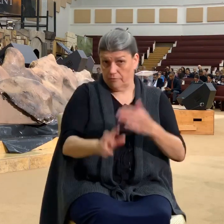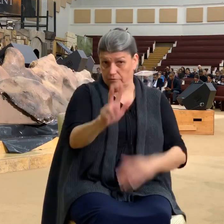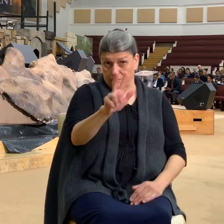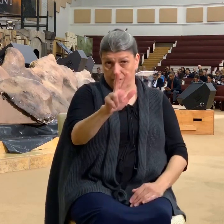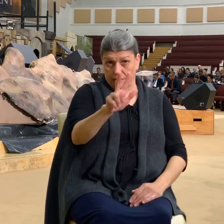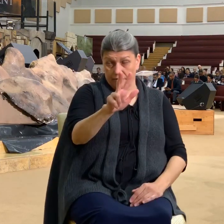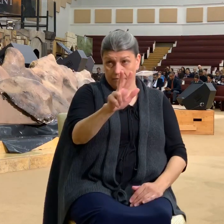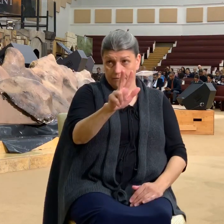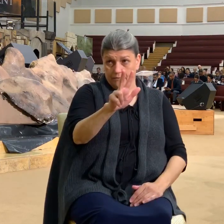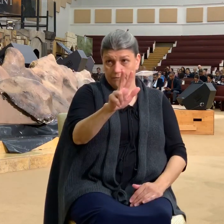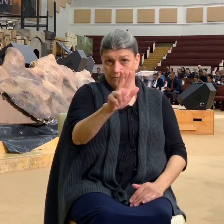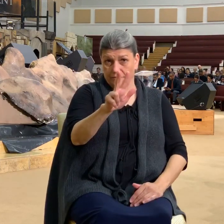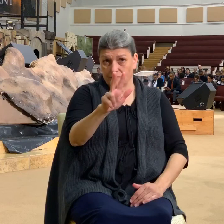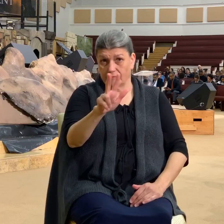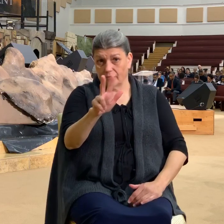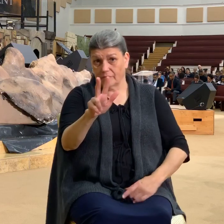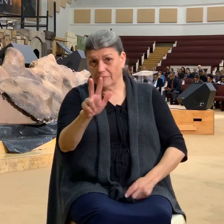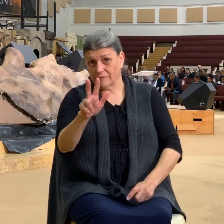3.